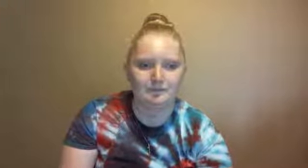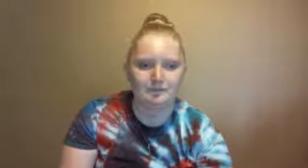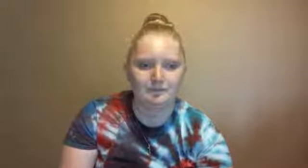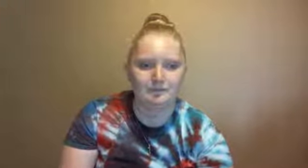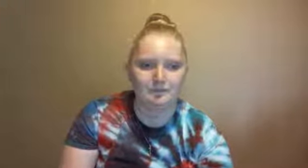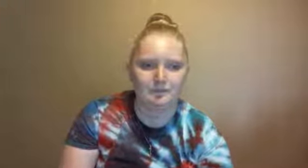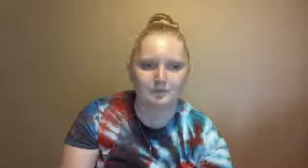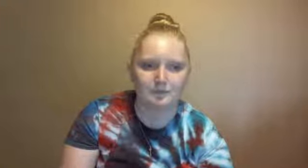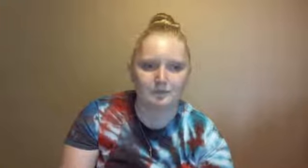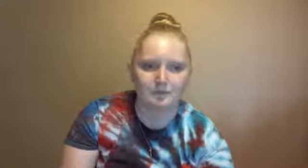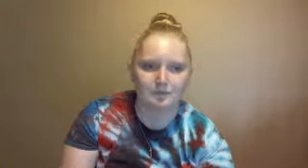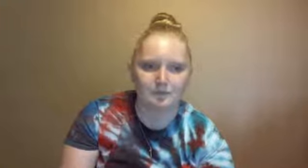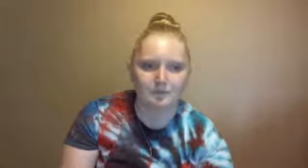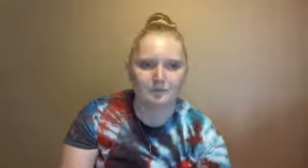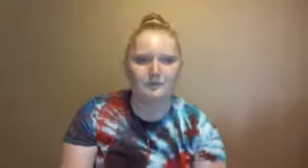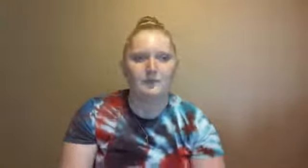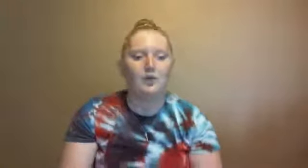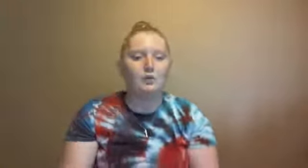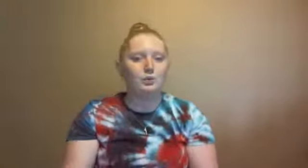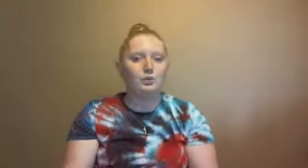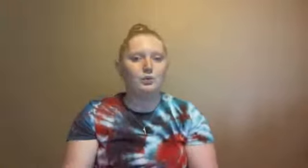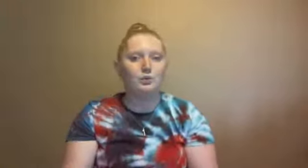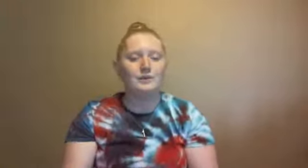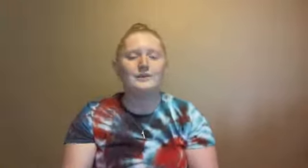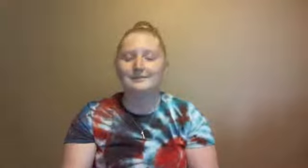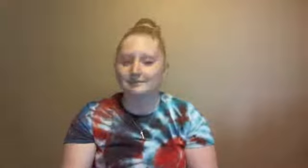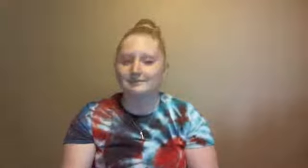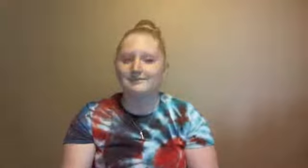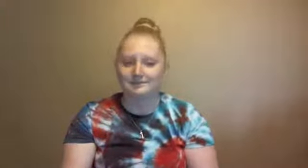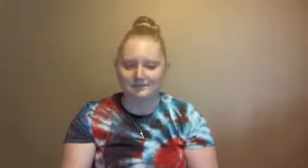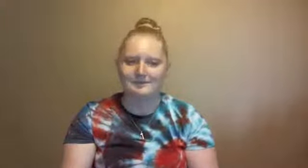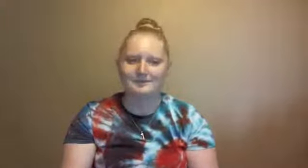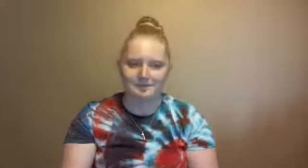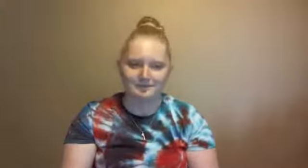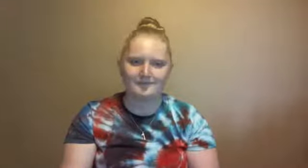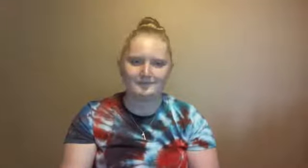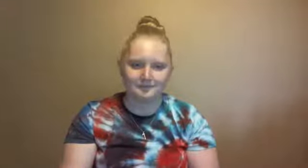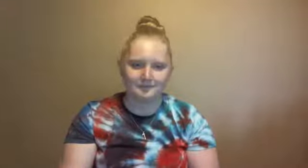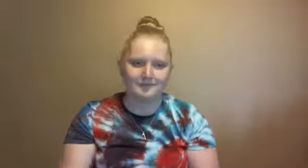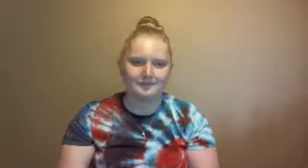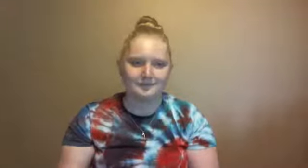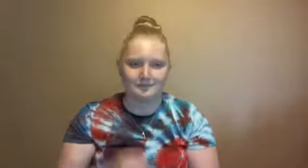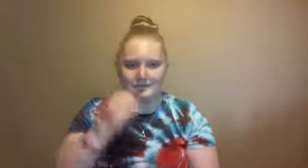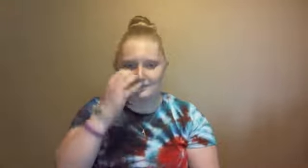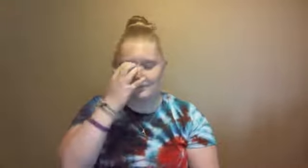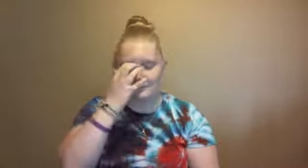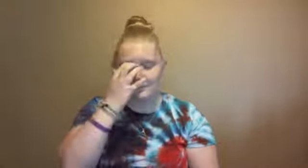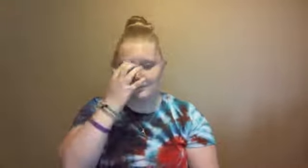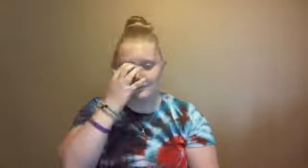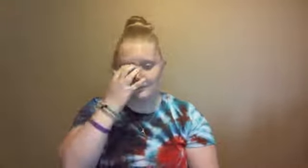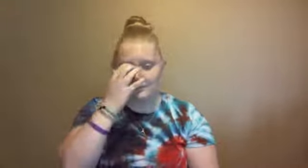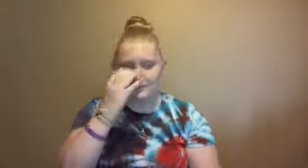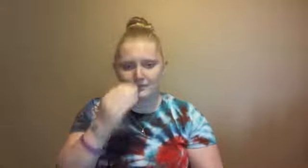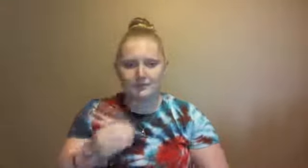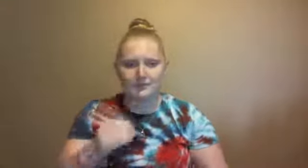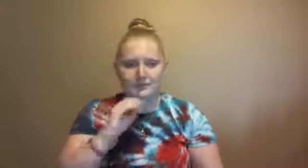Do you like peanut butter? Ooh. Yes, I do. Yes, I do.